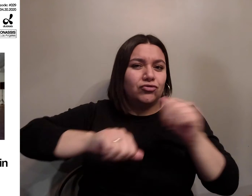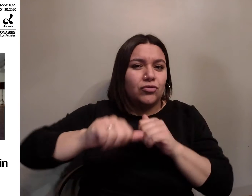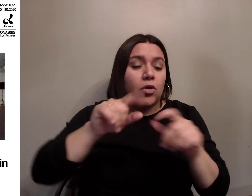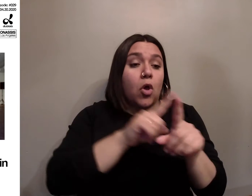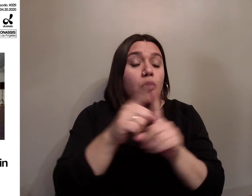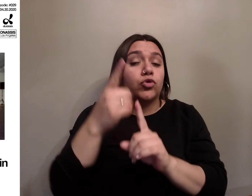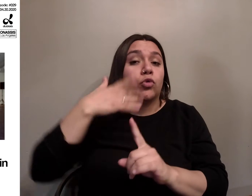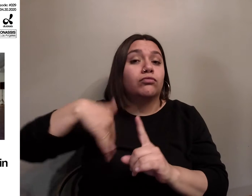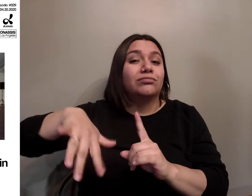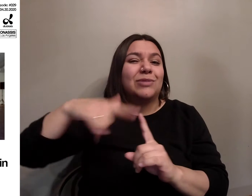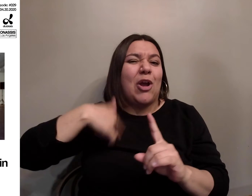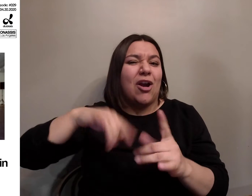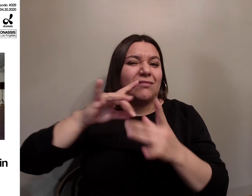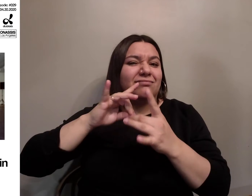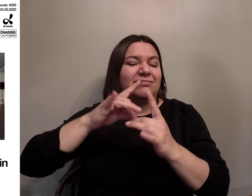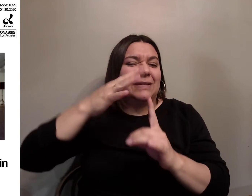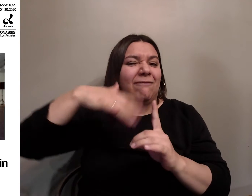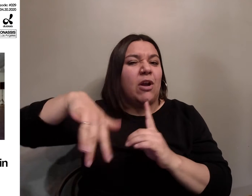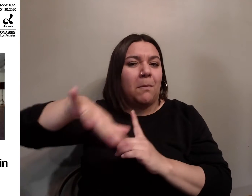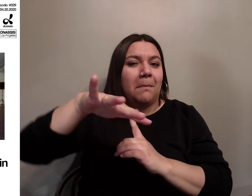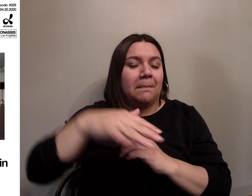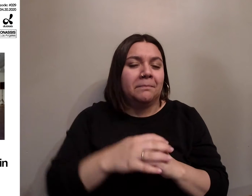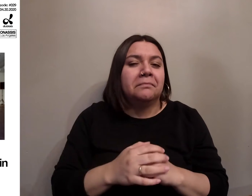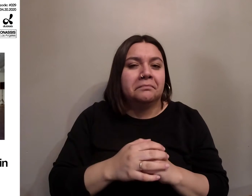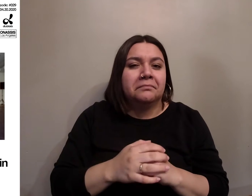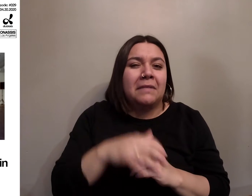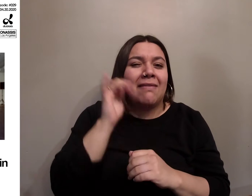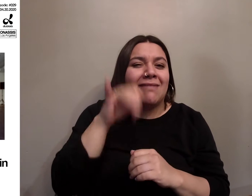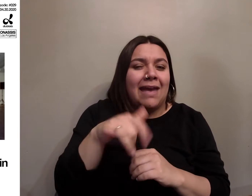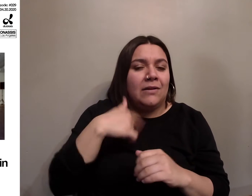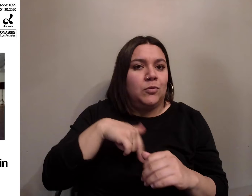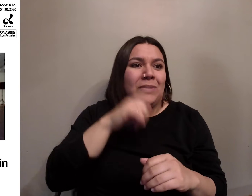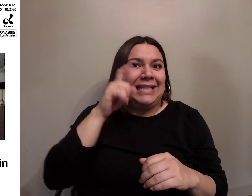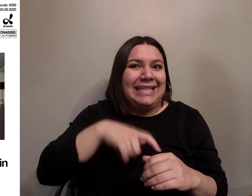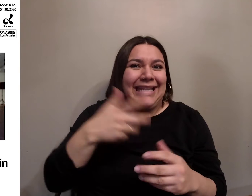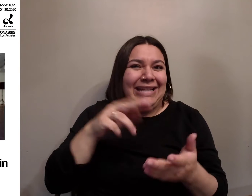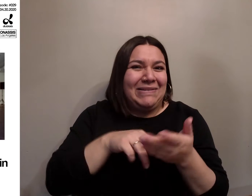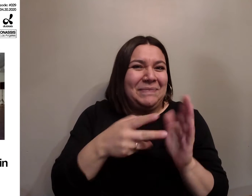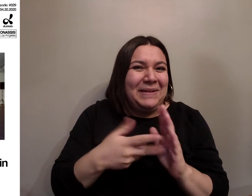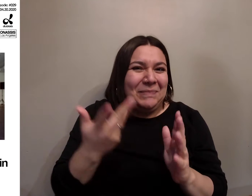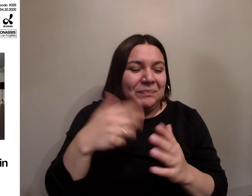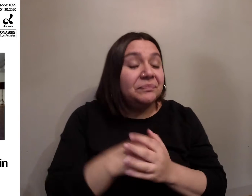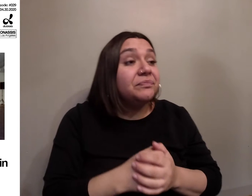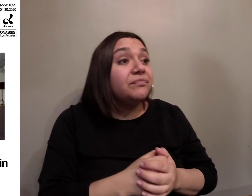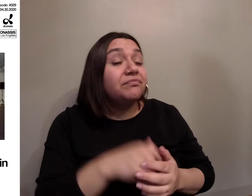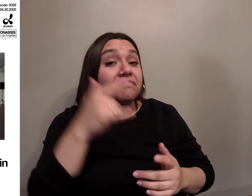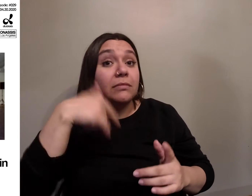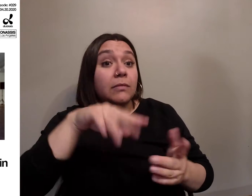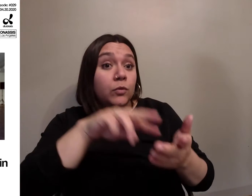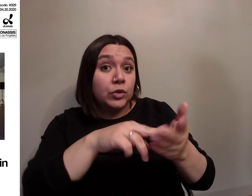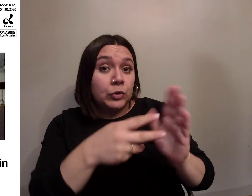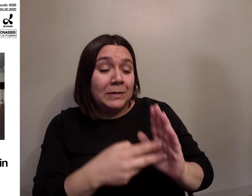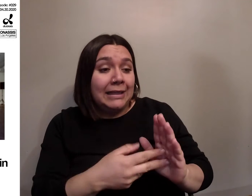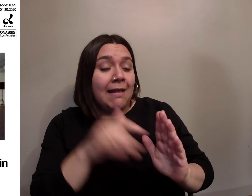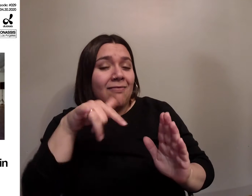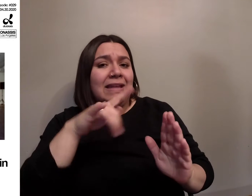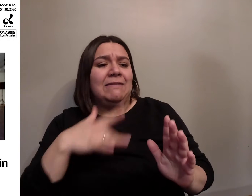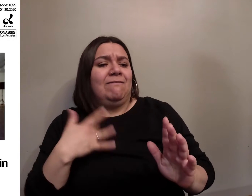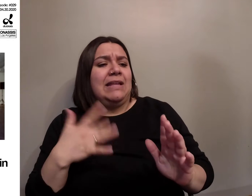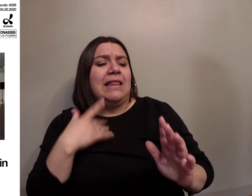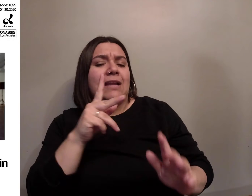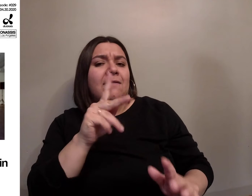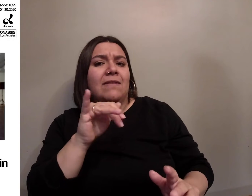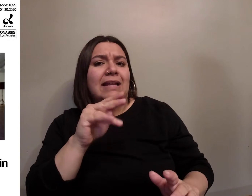and with our environment. So that's what we mean. This is what you mean. The sense